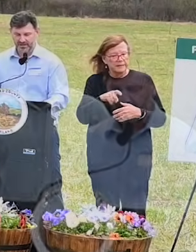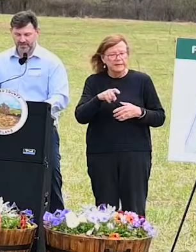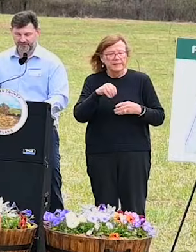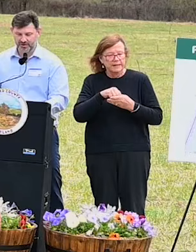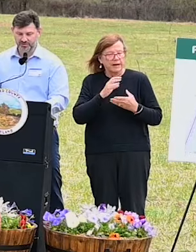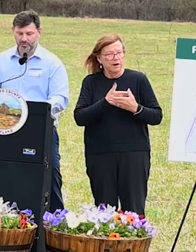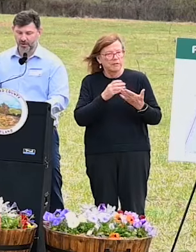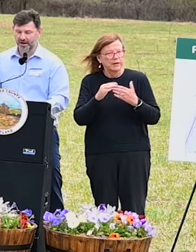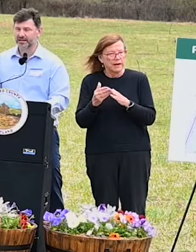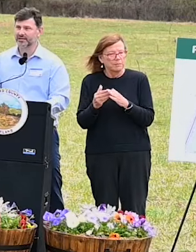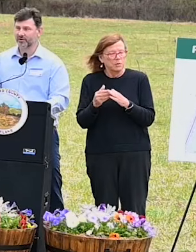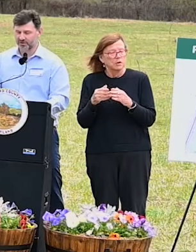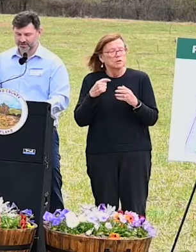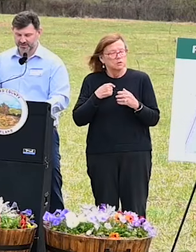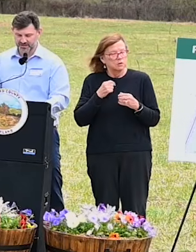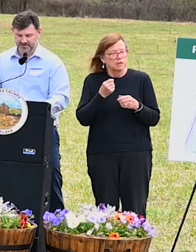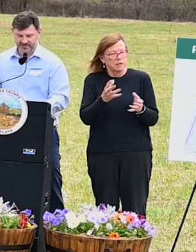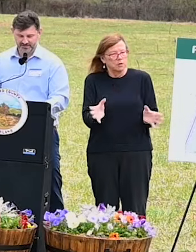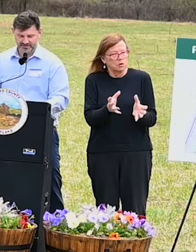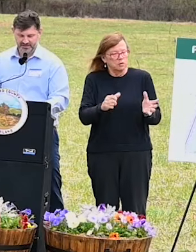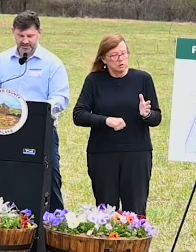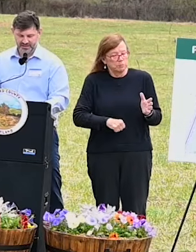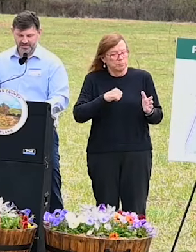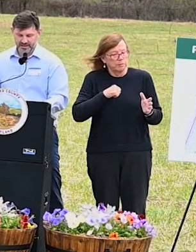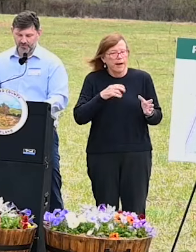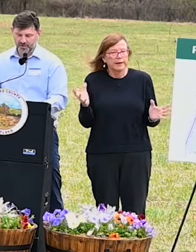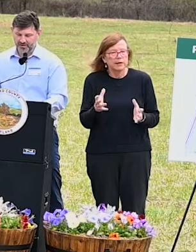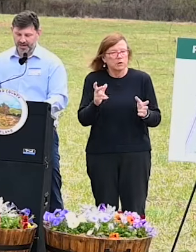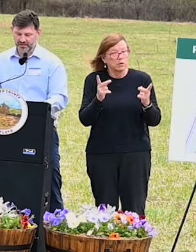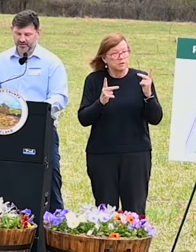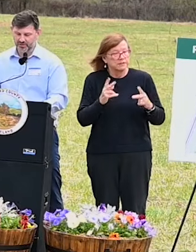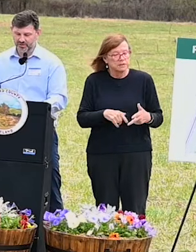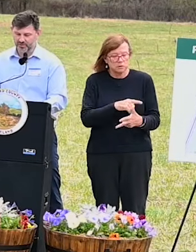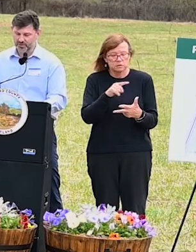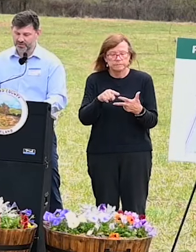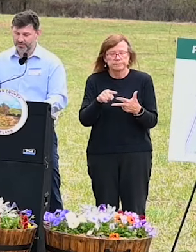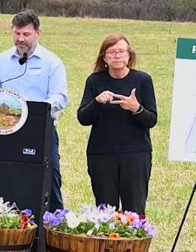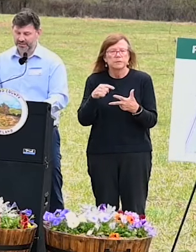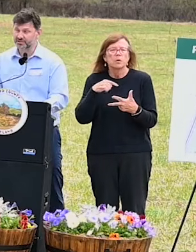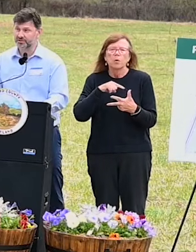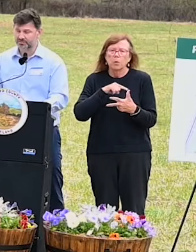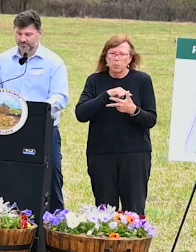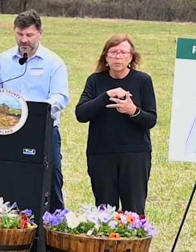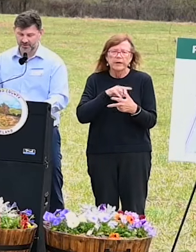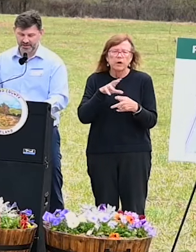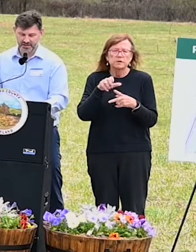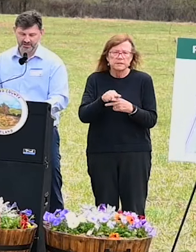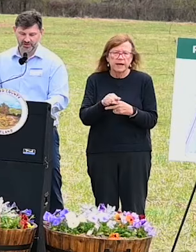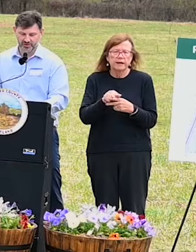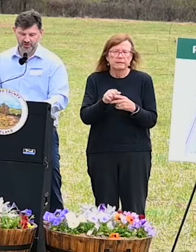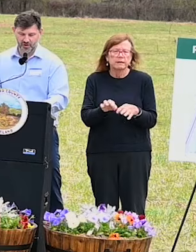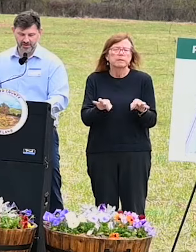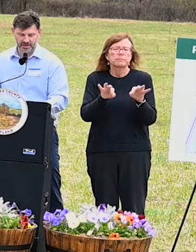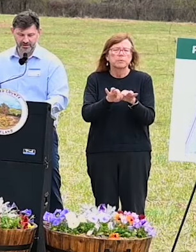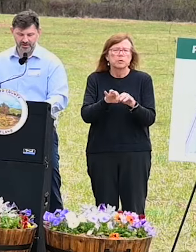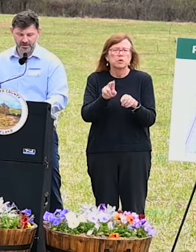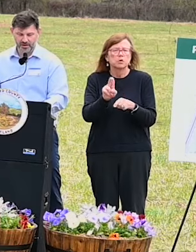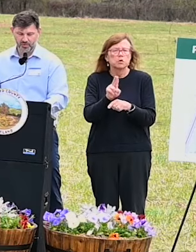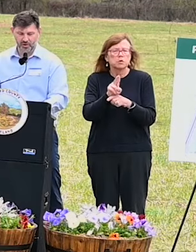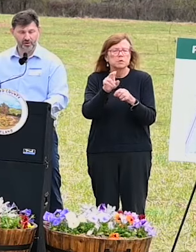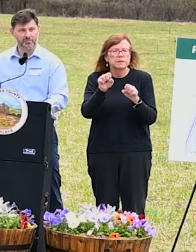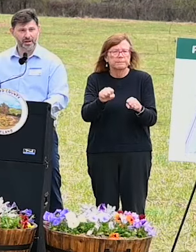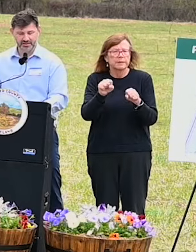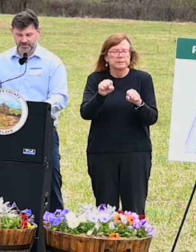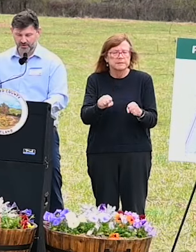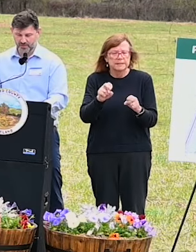spaces that foster pride and encourage visitors. Second, we are tackling a critical usability issue by creating a secure garden area